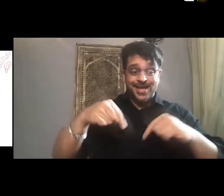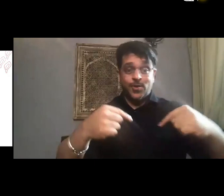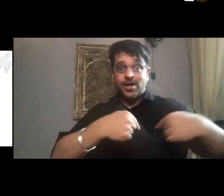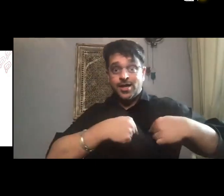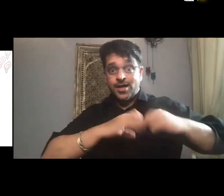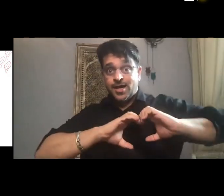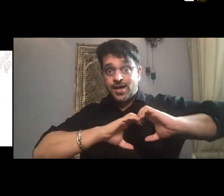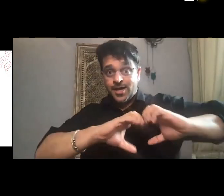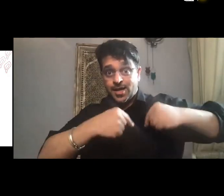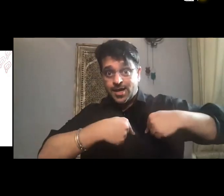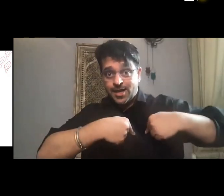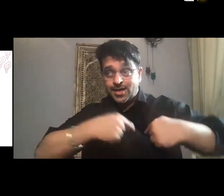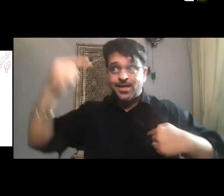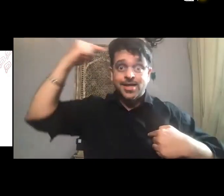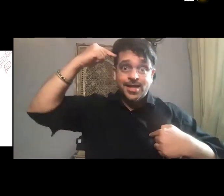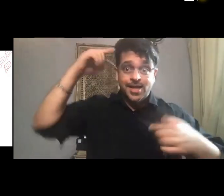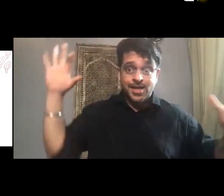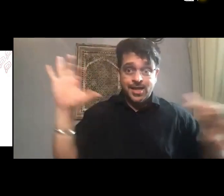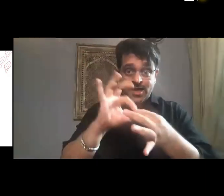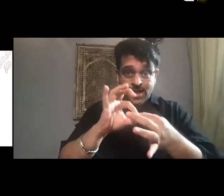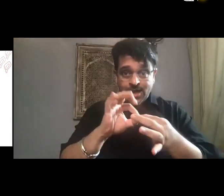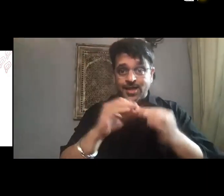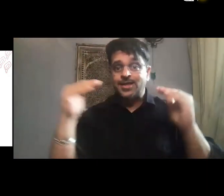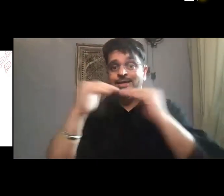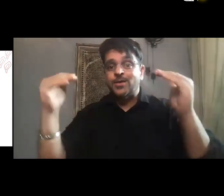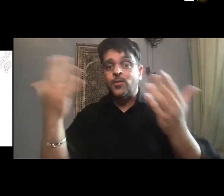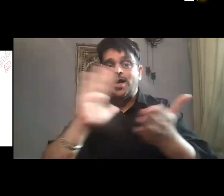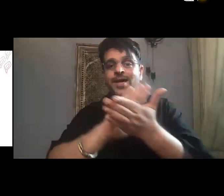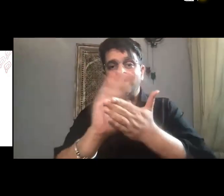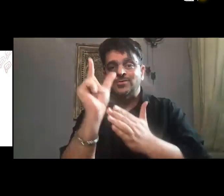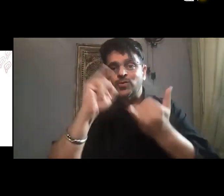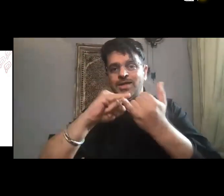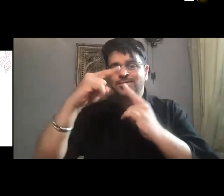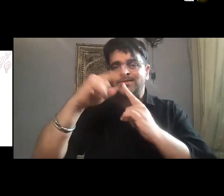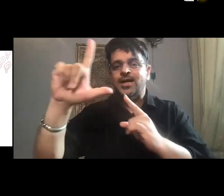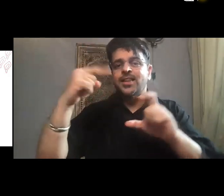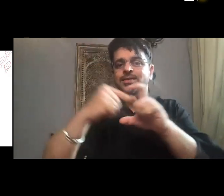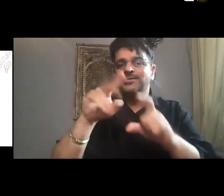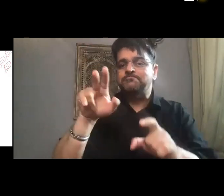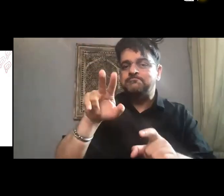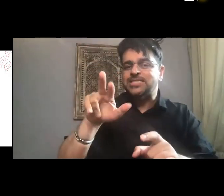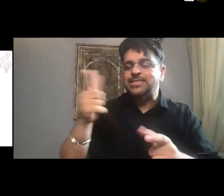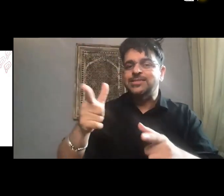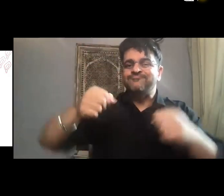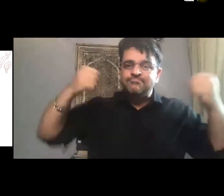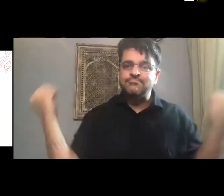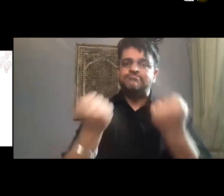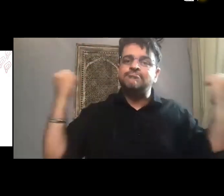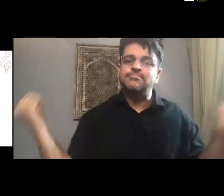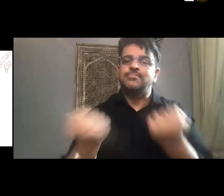we replicate that? So now the heart and the head has to combine, which equals the hustle.